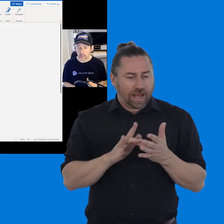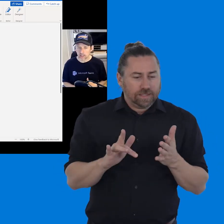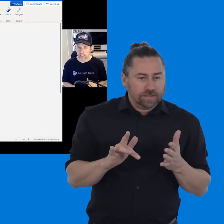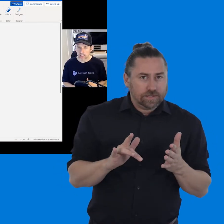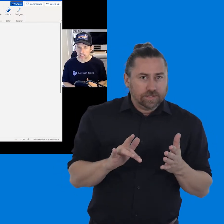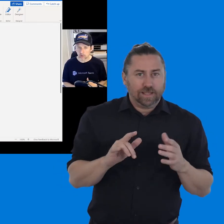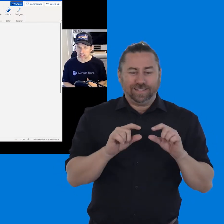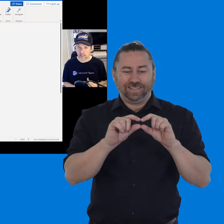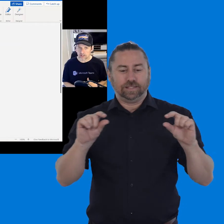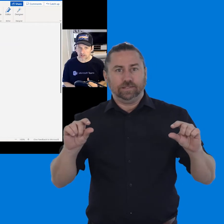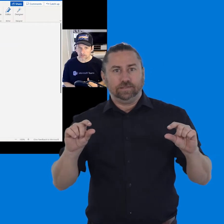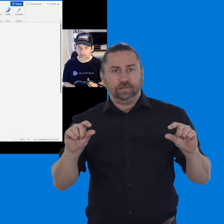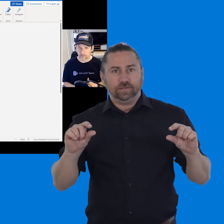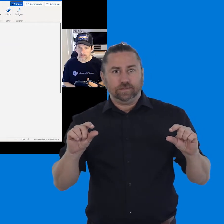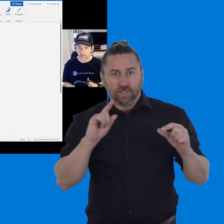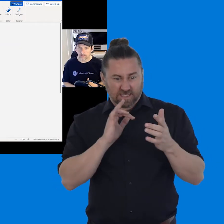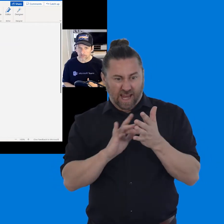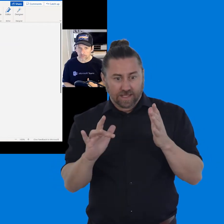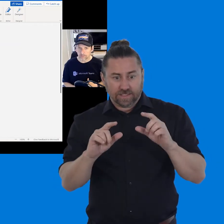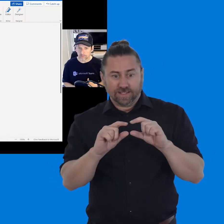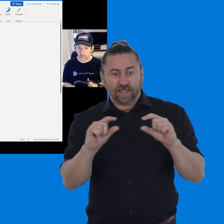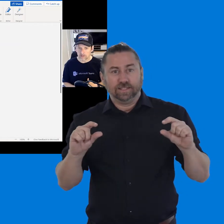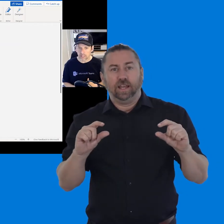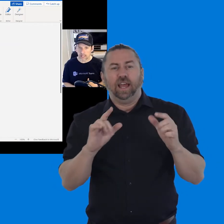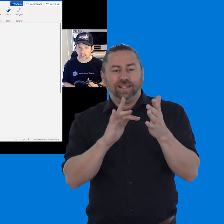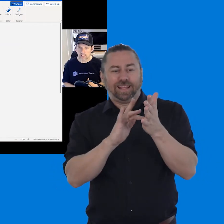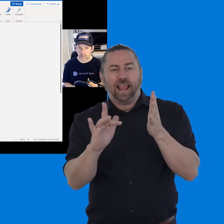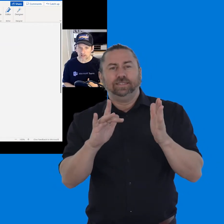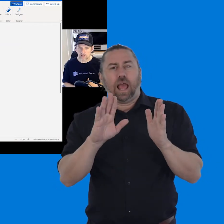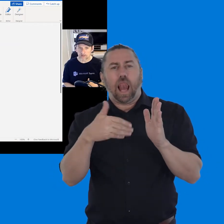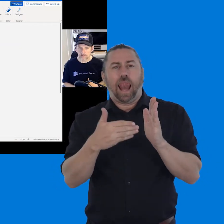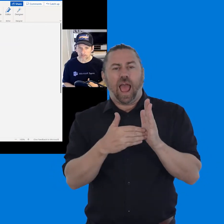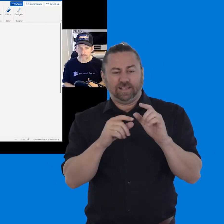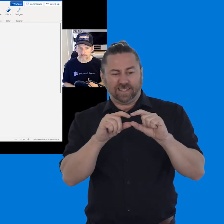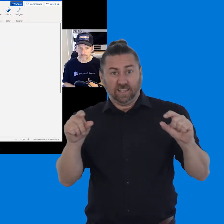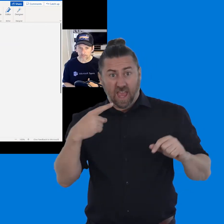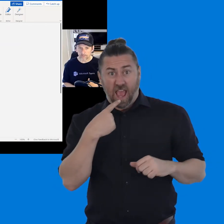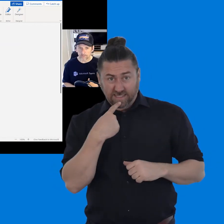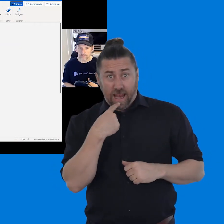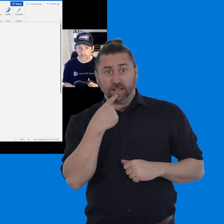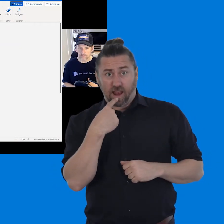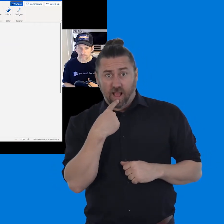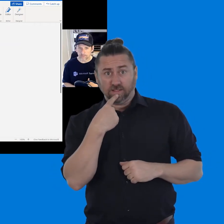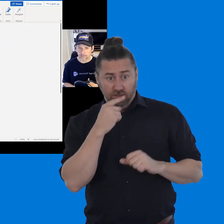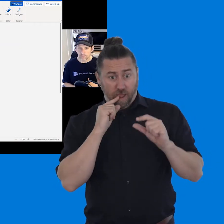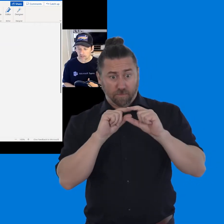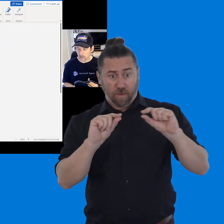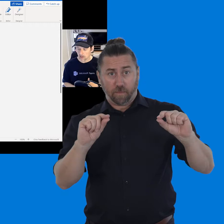Delete sentence. Delete last sentence.